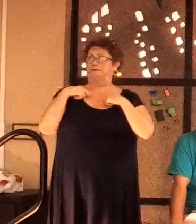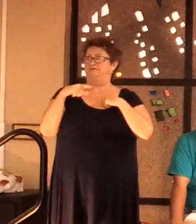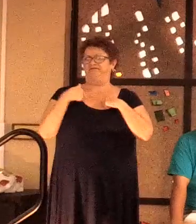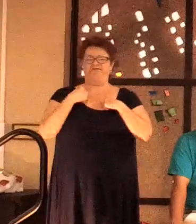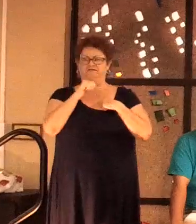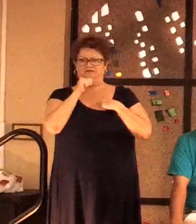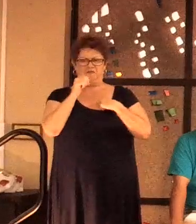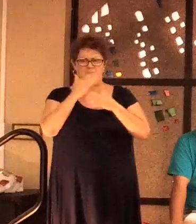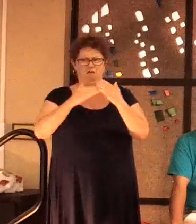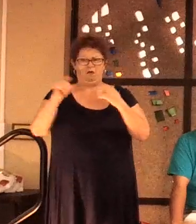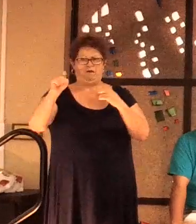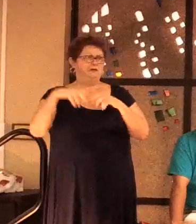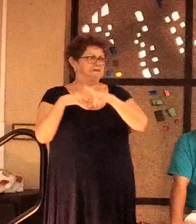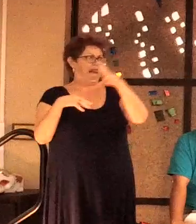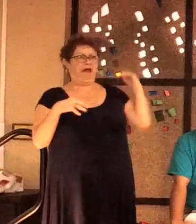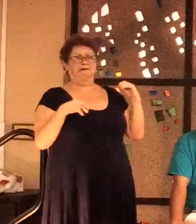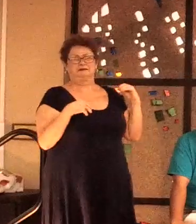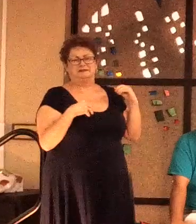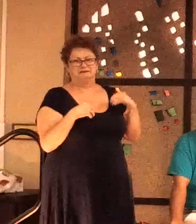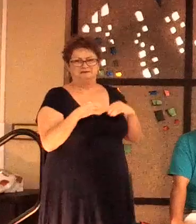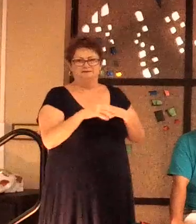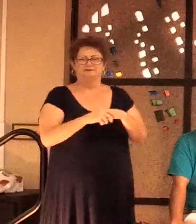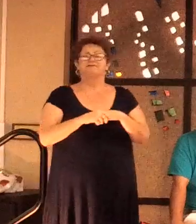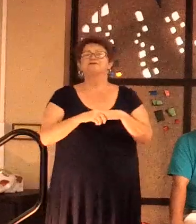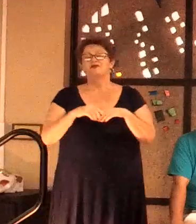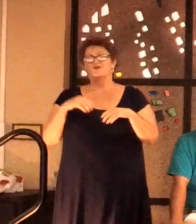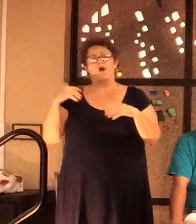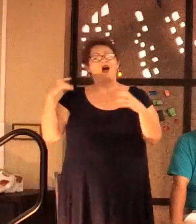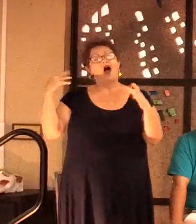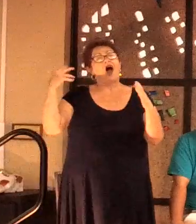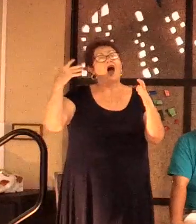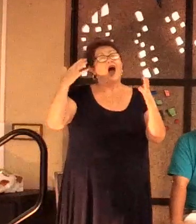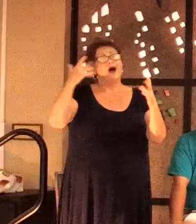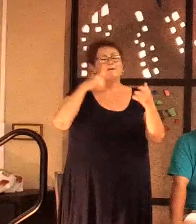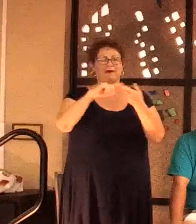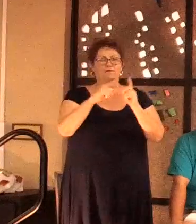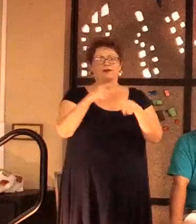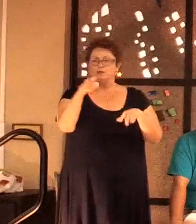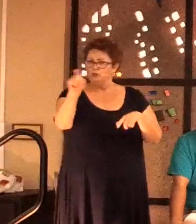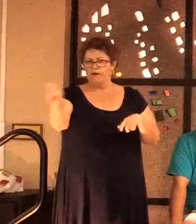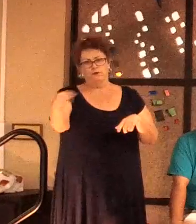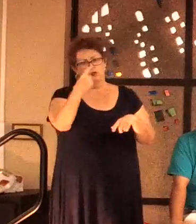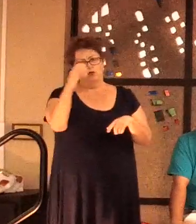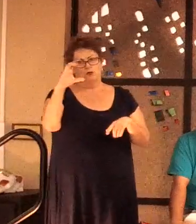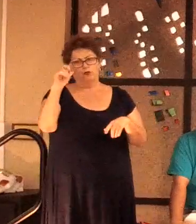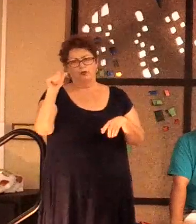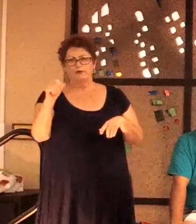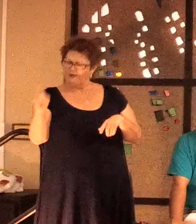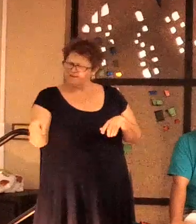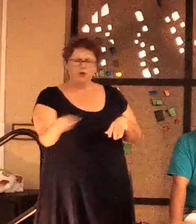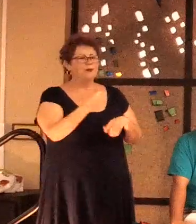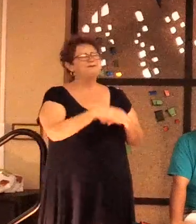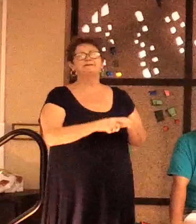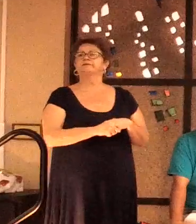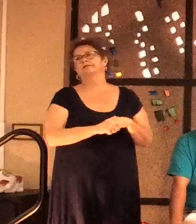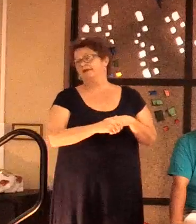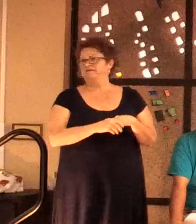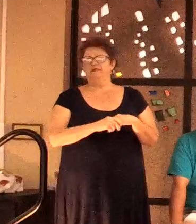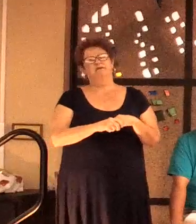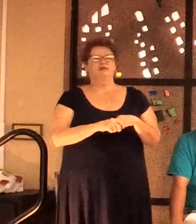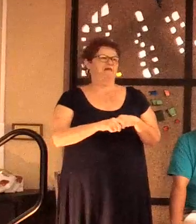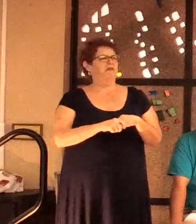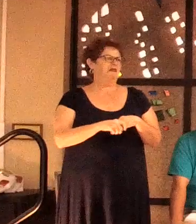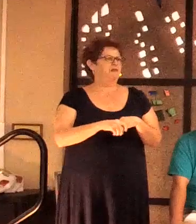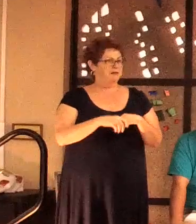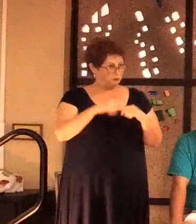were crying and being emotional. I didn't really want to be part of that, so I kind of left. And then my friend says, you've got to go to CODA conference. You've got to